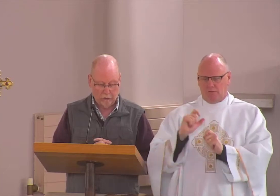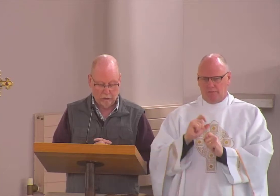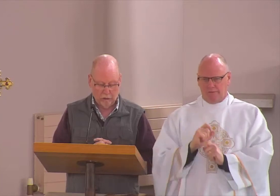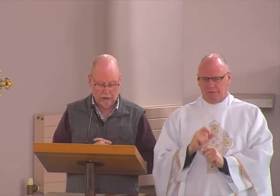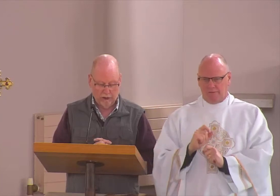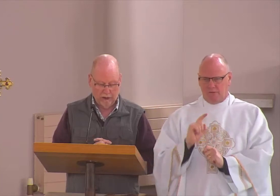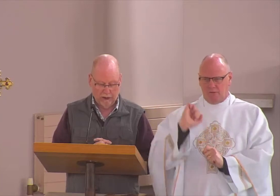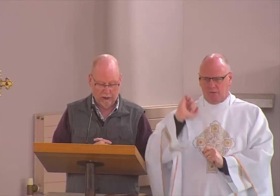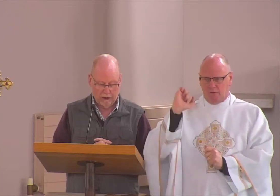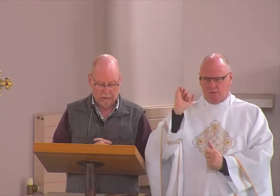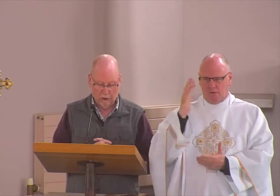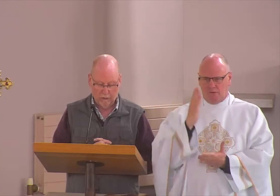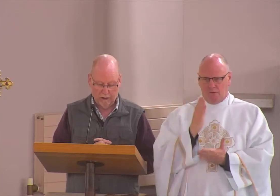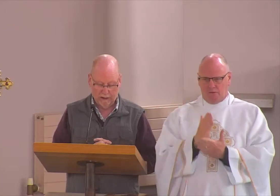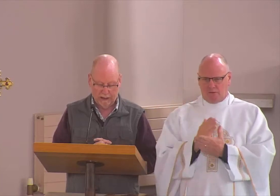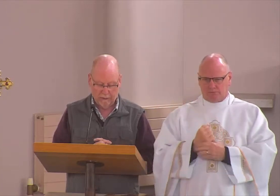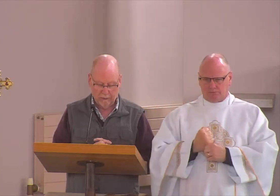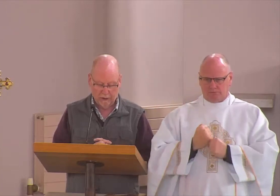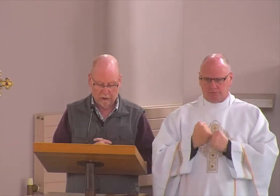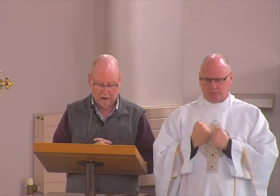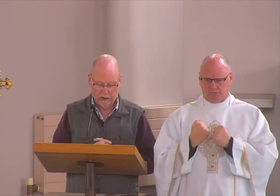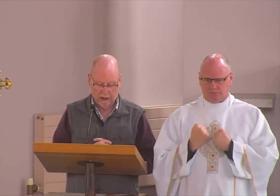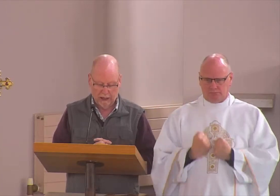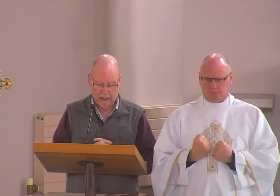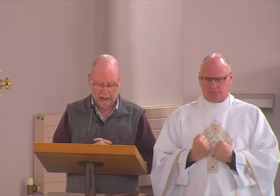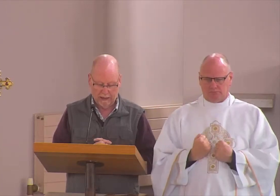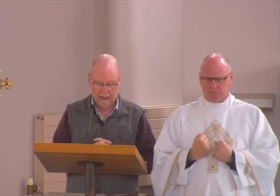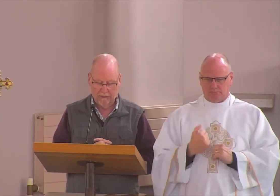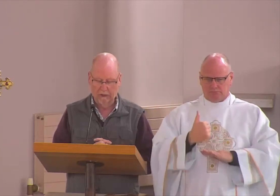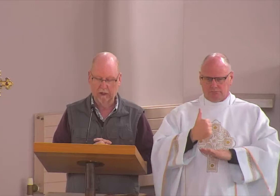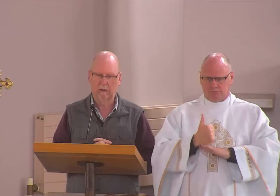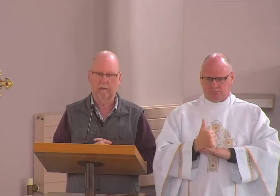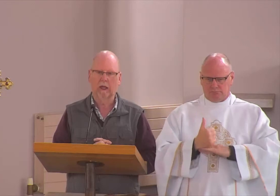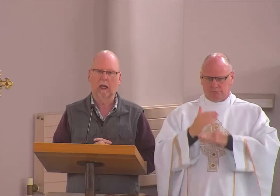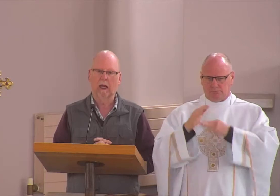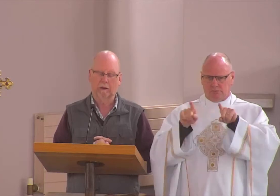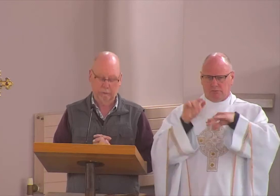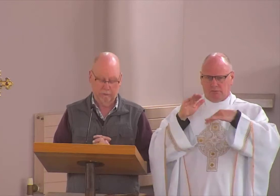your truth is firmly established as the heavens.